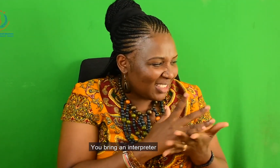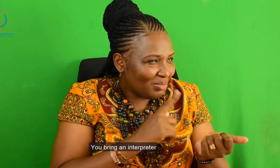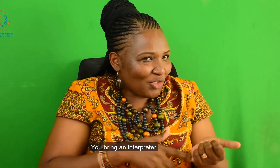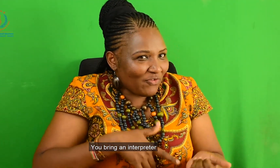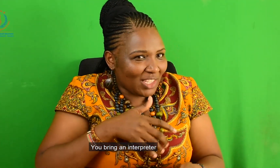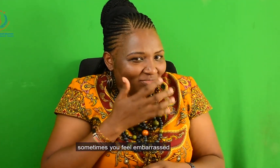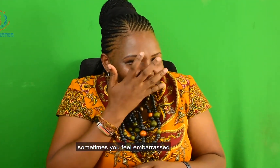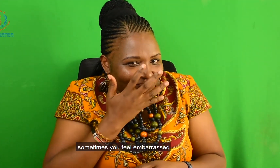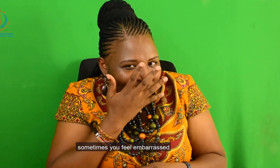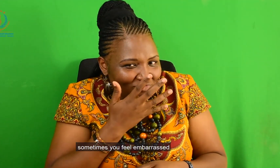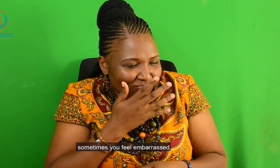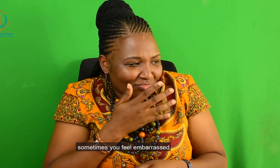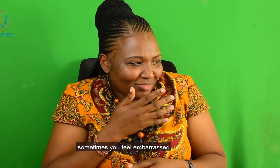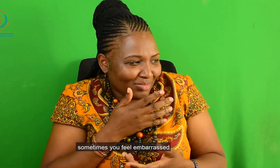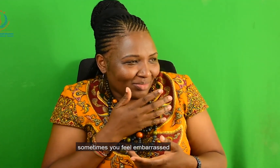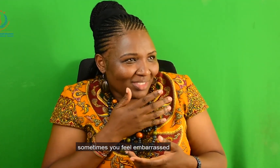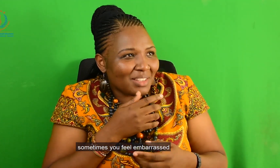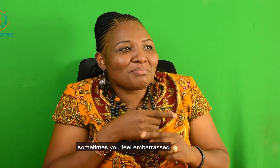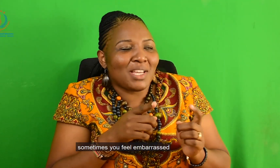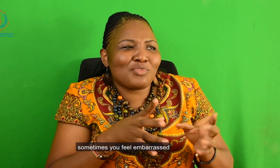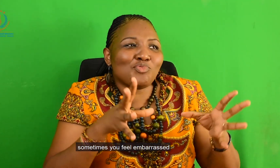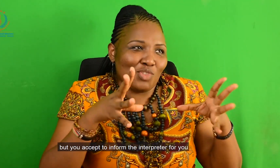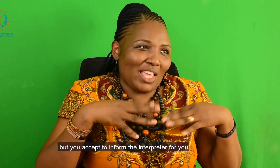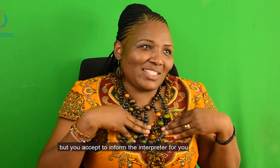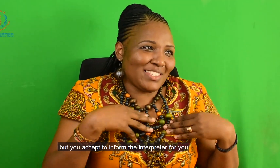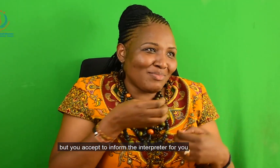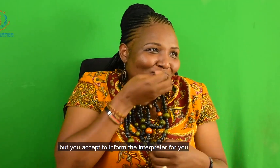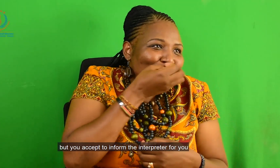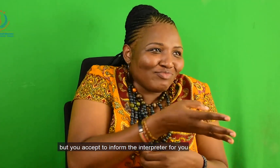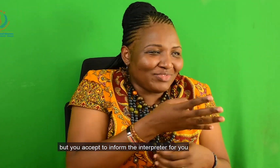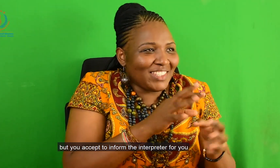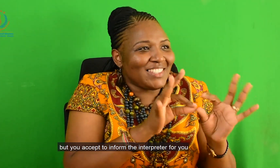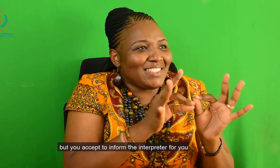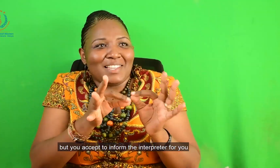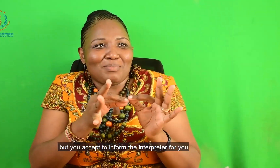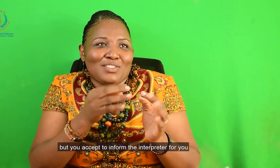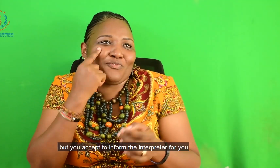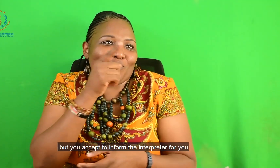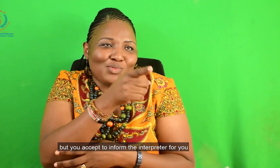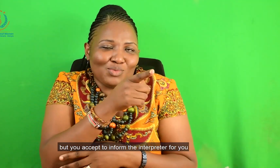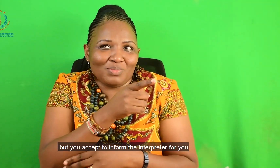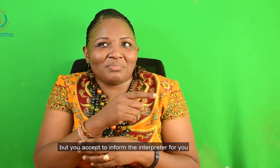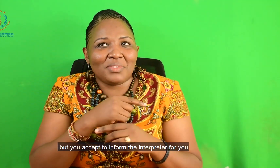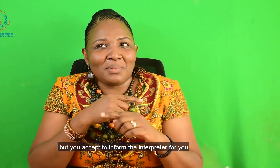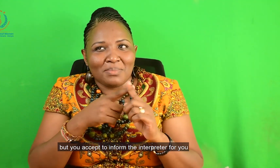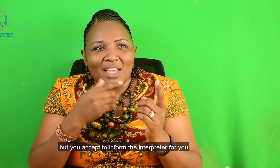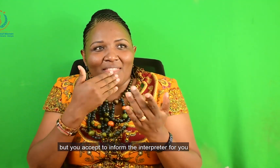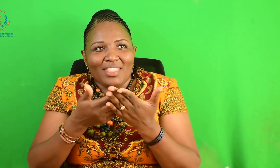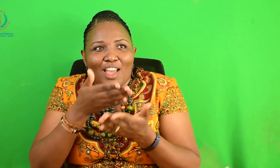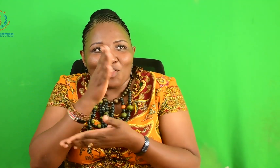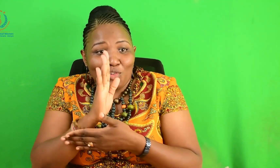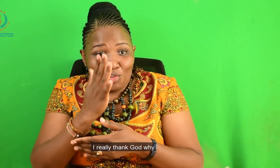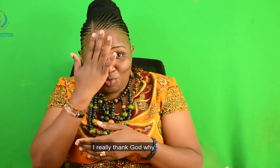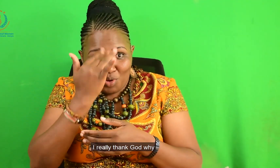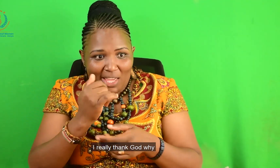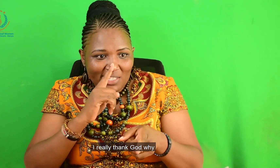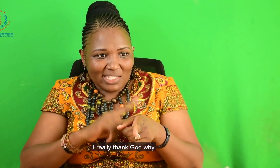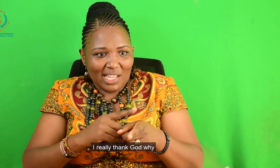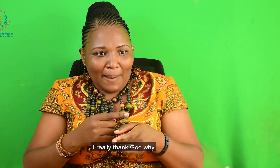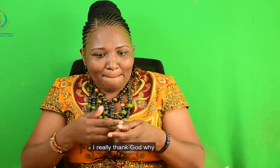interpreter, sometimes you feel embarrassed, but you accept to inform the interpreter for you. I really thank God.